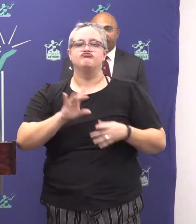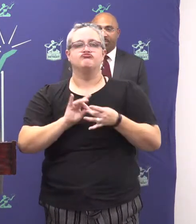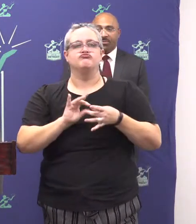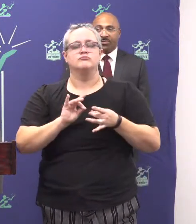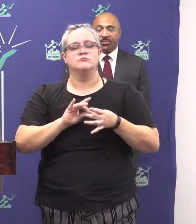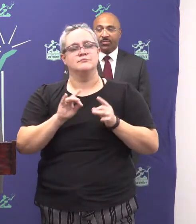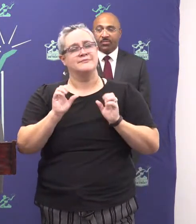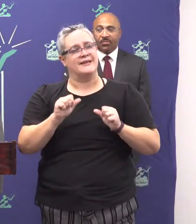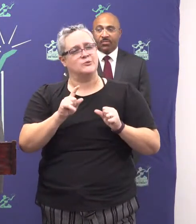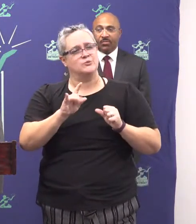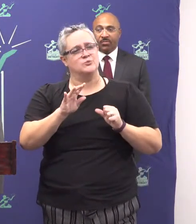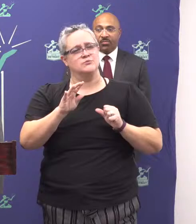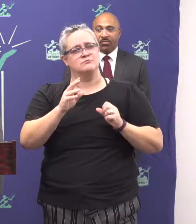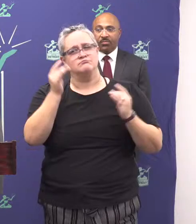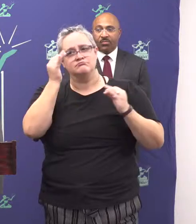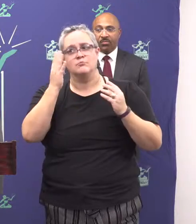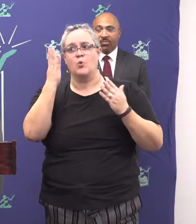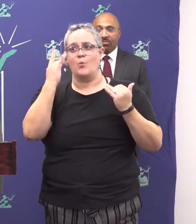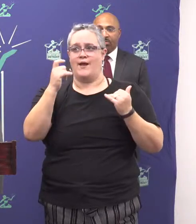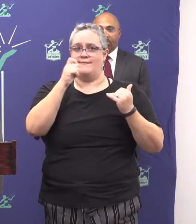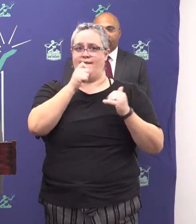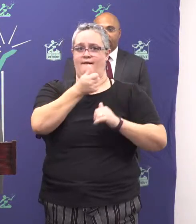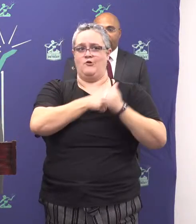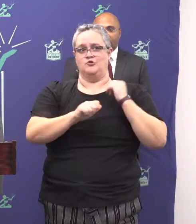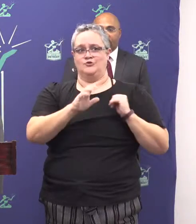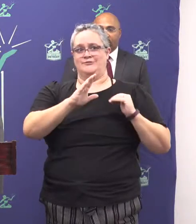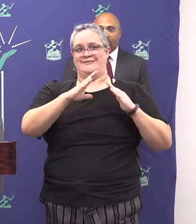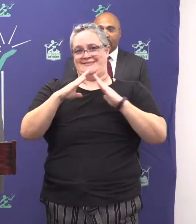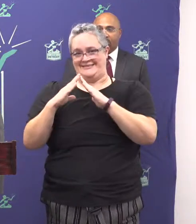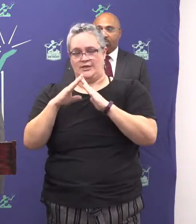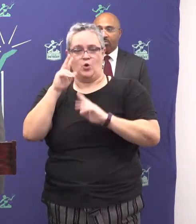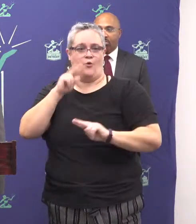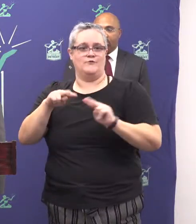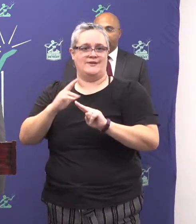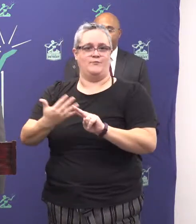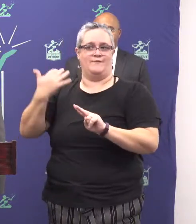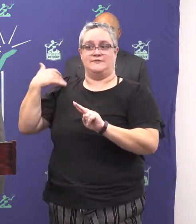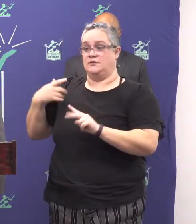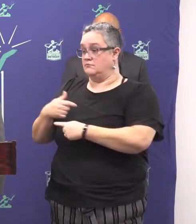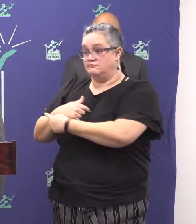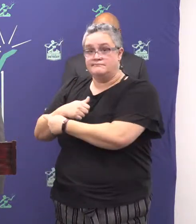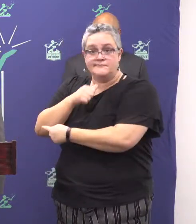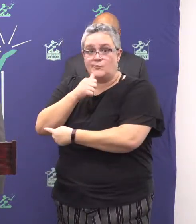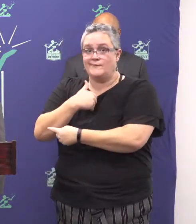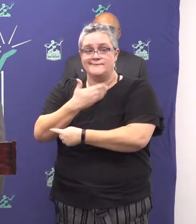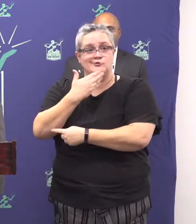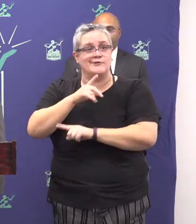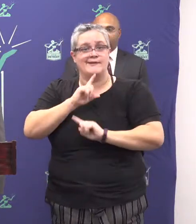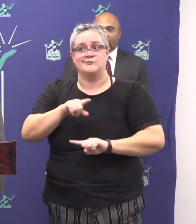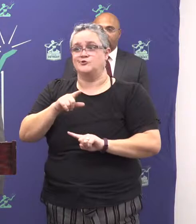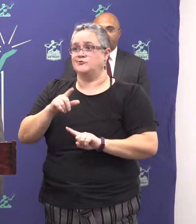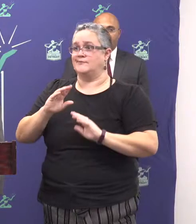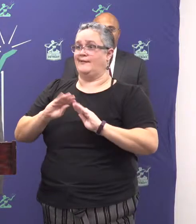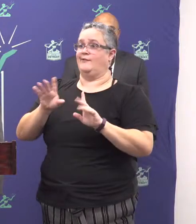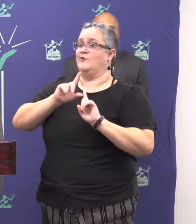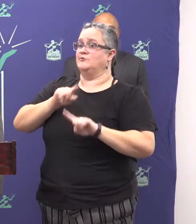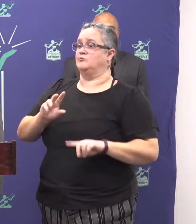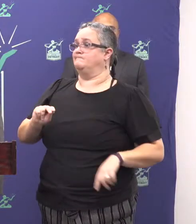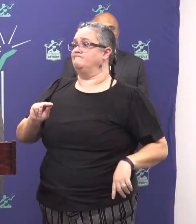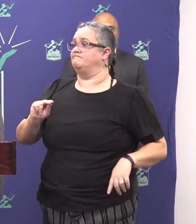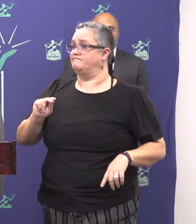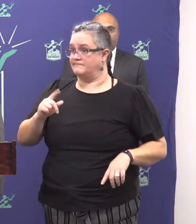why this wasn't under city oversight previously? I don't have a good answer for that. I